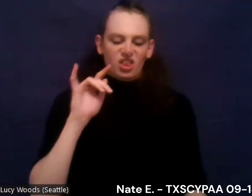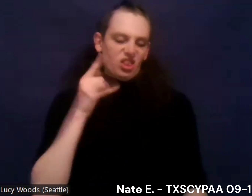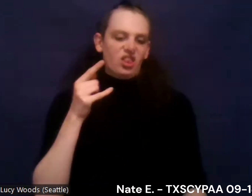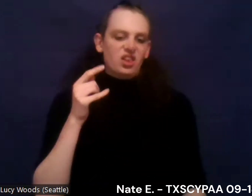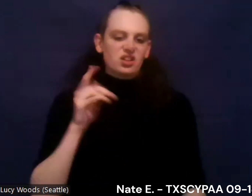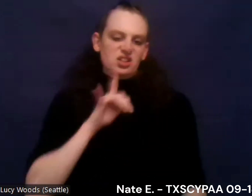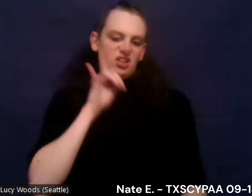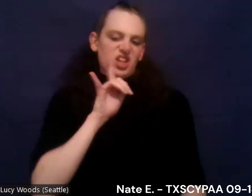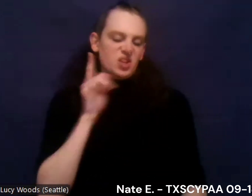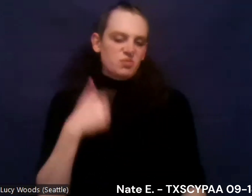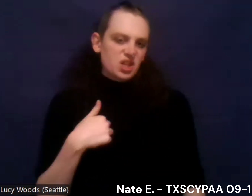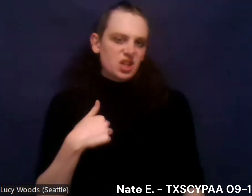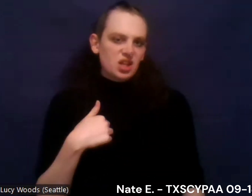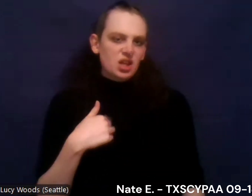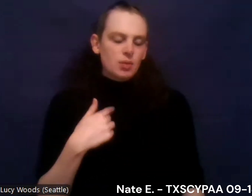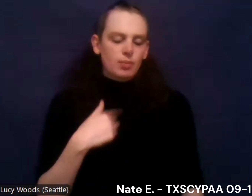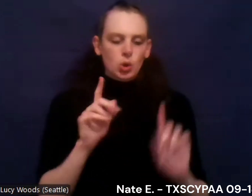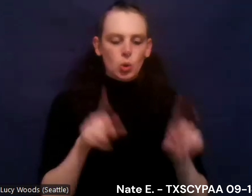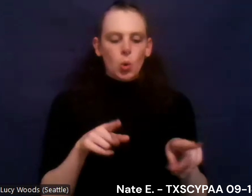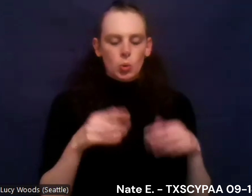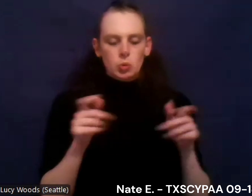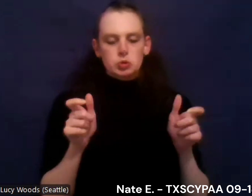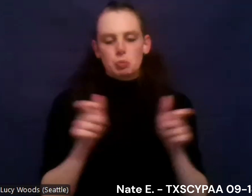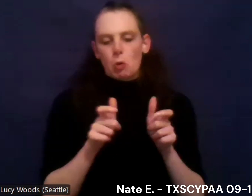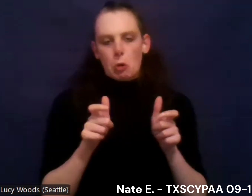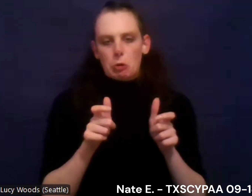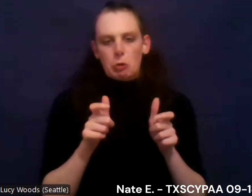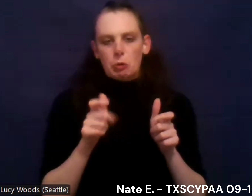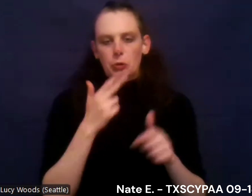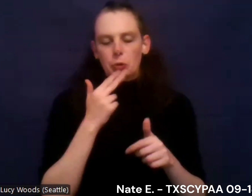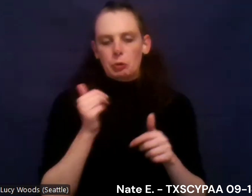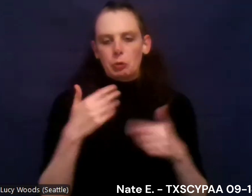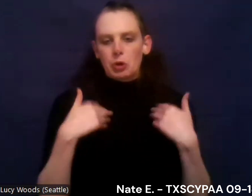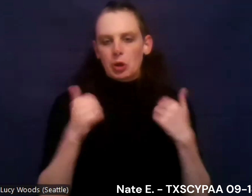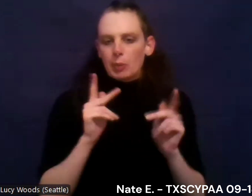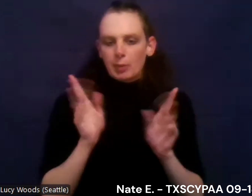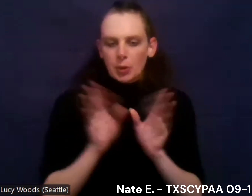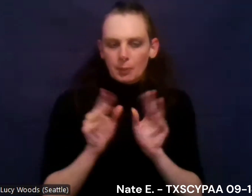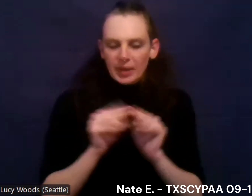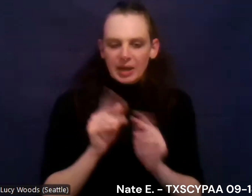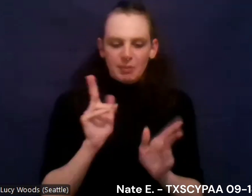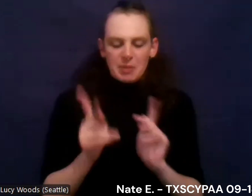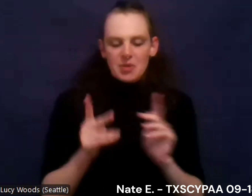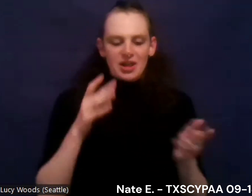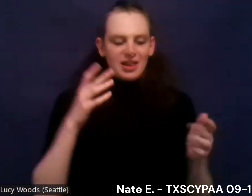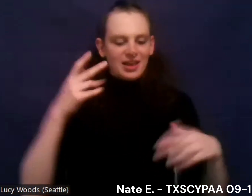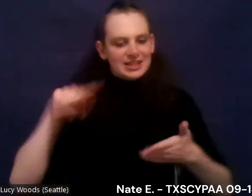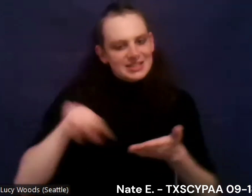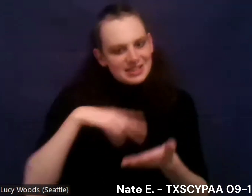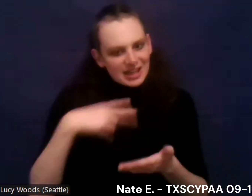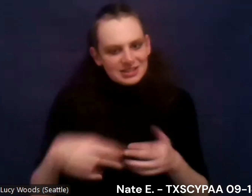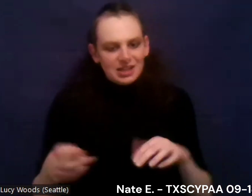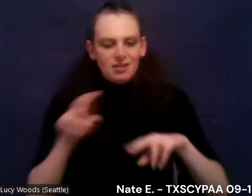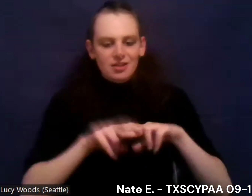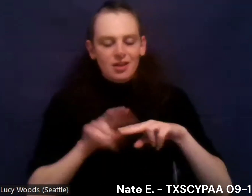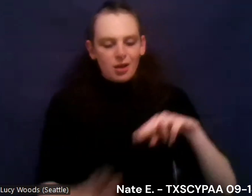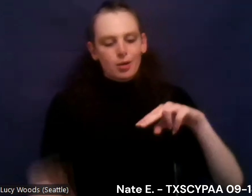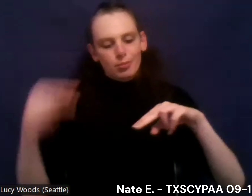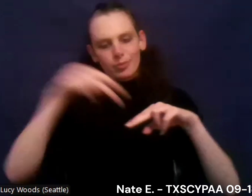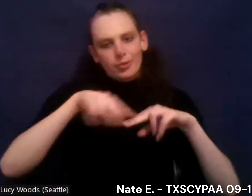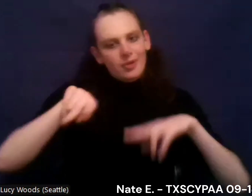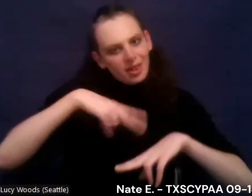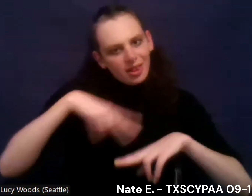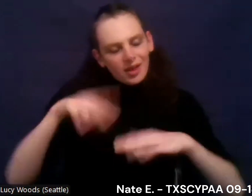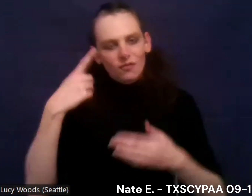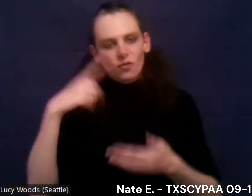really small young people's meeting, and I mean, people were like dancing on their chairs for the sobriety countdown, and I was like, don't y'all know